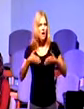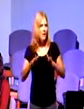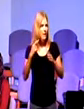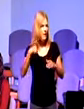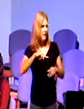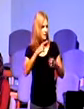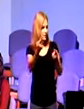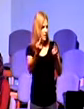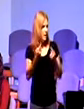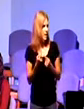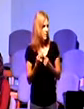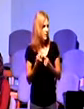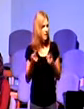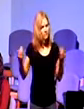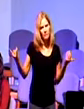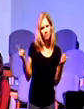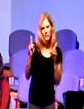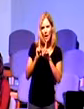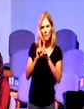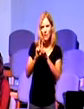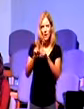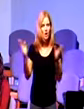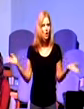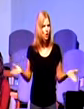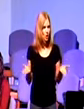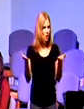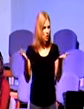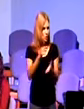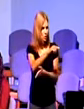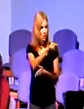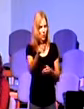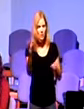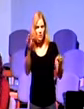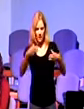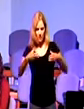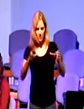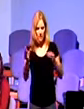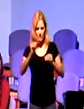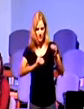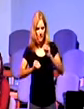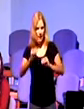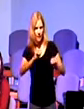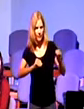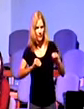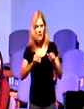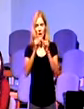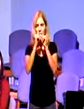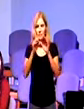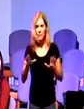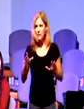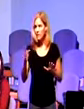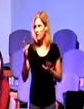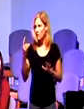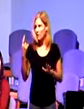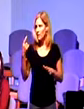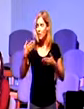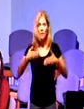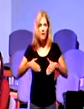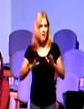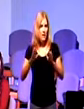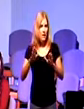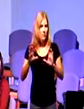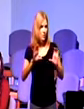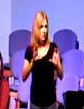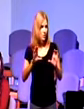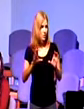in and come alongside of you guys and encourage you guys to pack those boxes. It's a blessing that they allow us to do